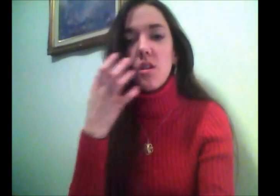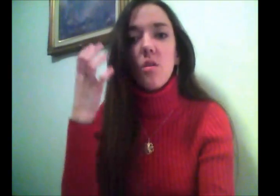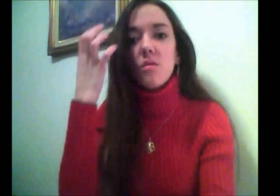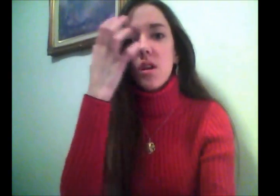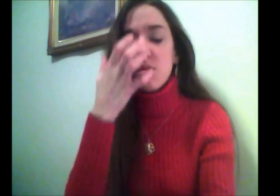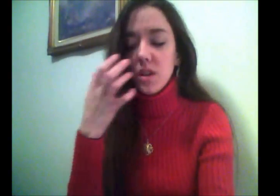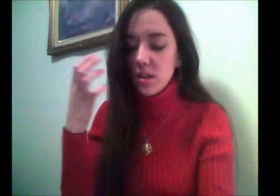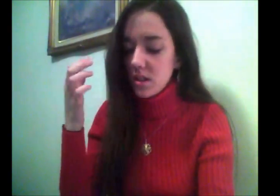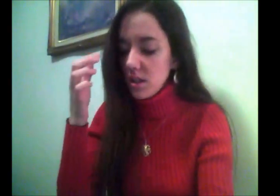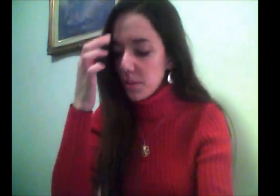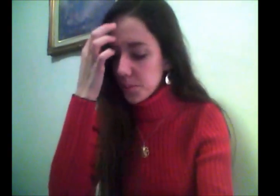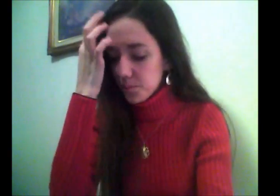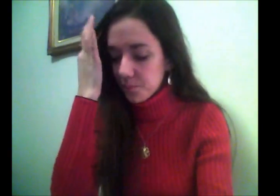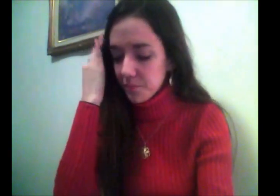going around like dizzy.